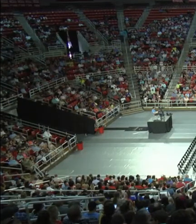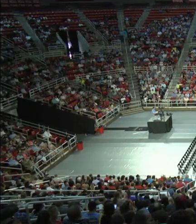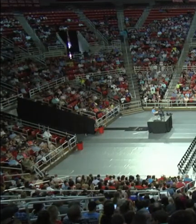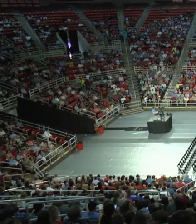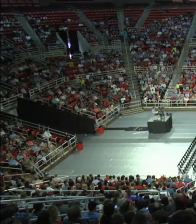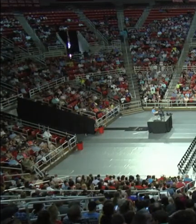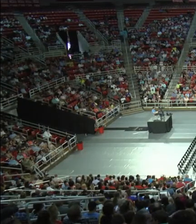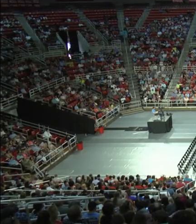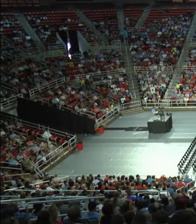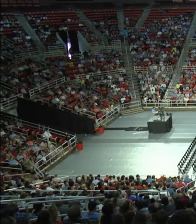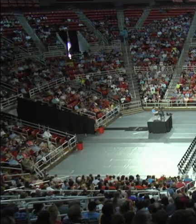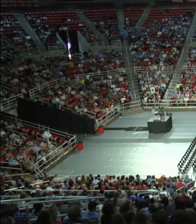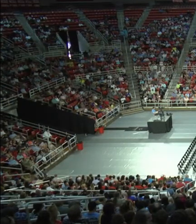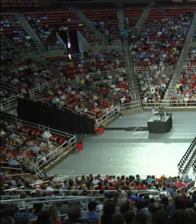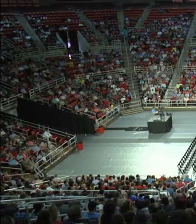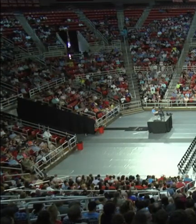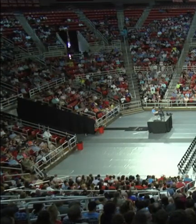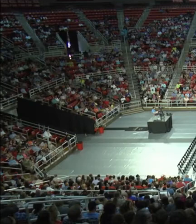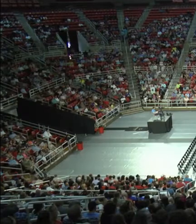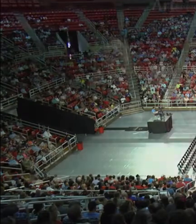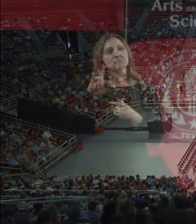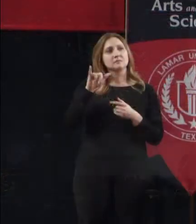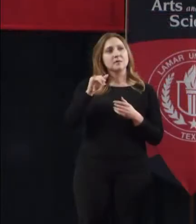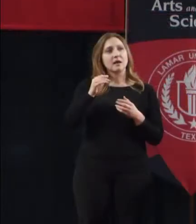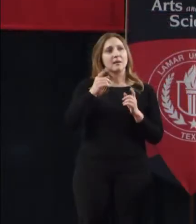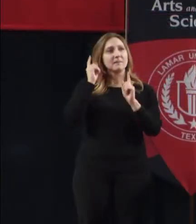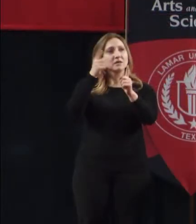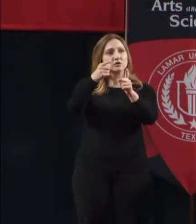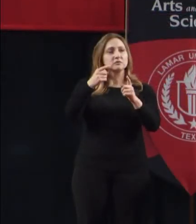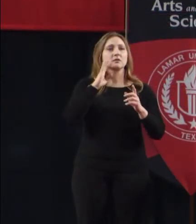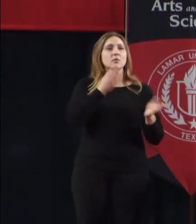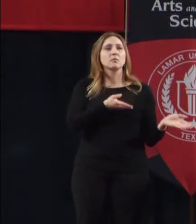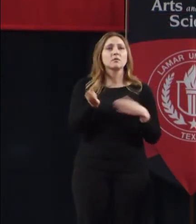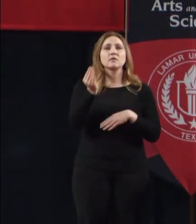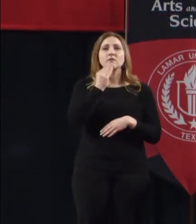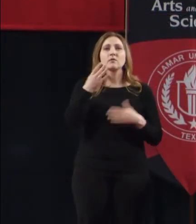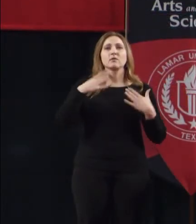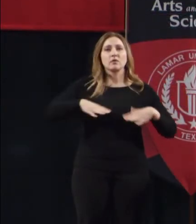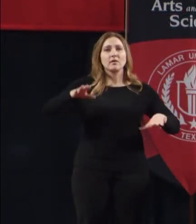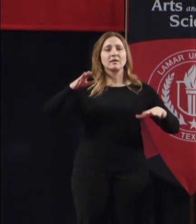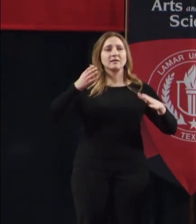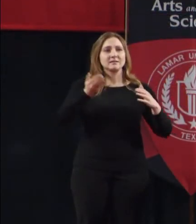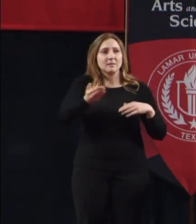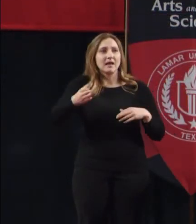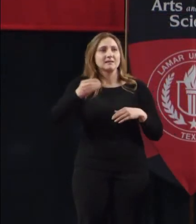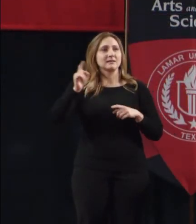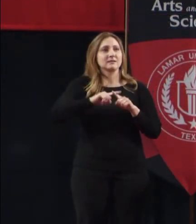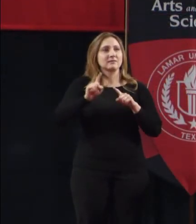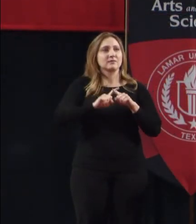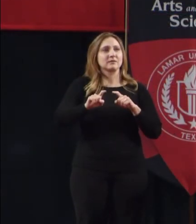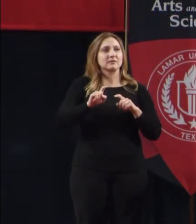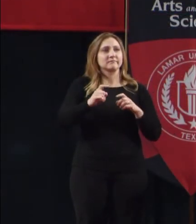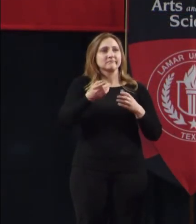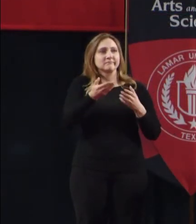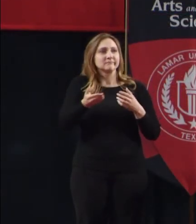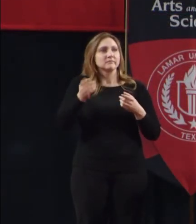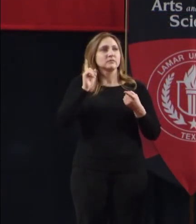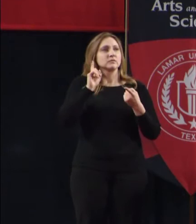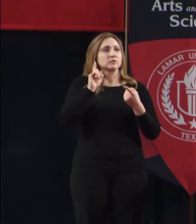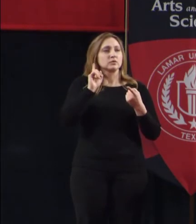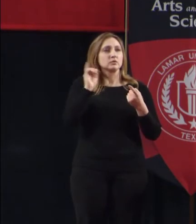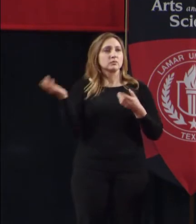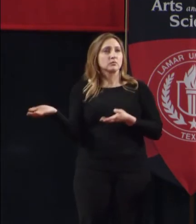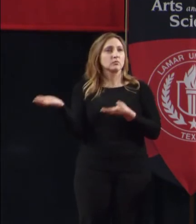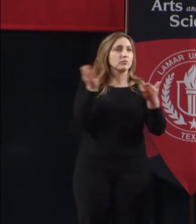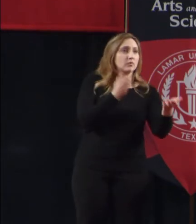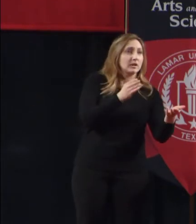cargo resupply missions that would deliver food, clothing, supplies, and experiments to and from the International